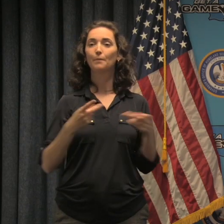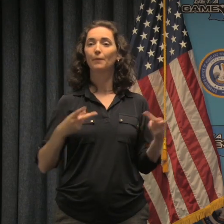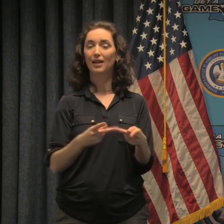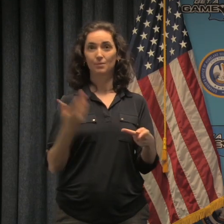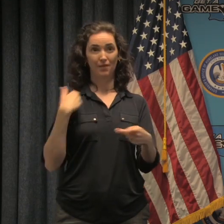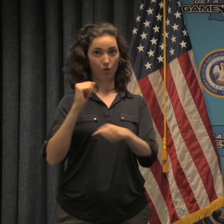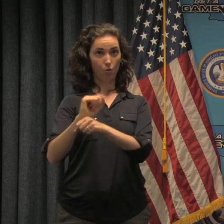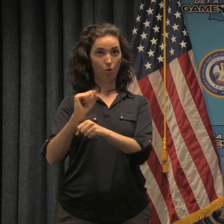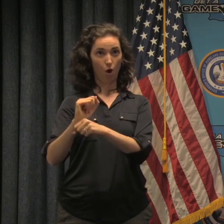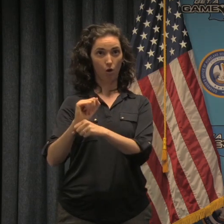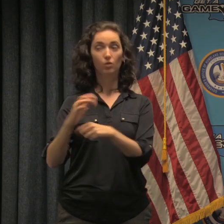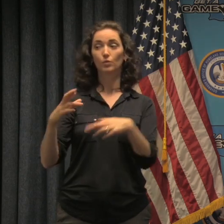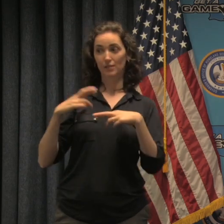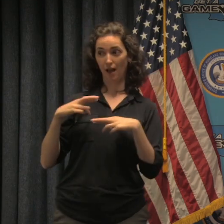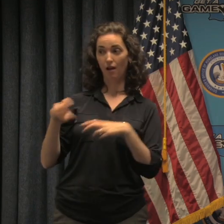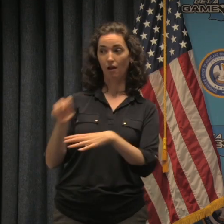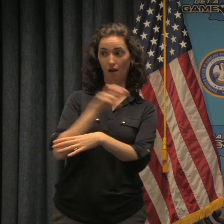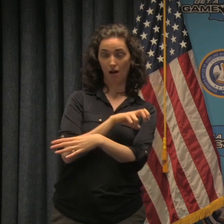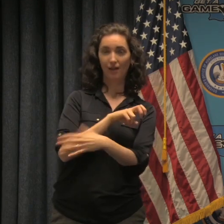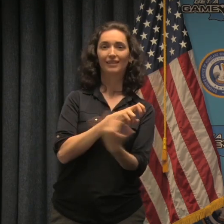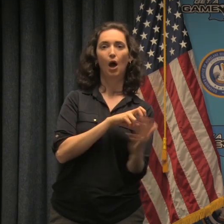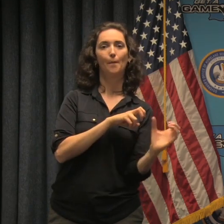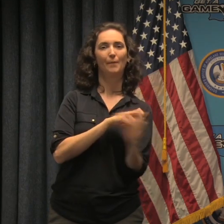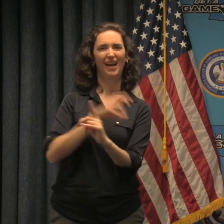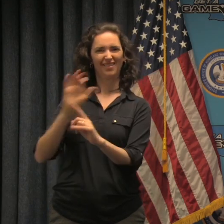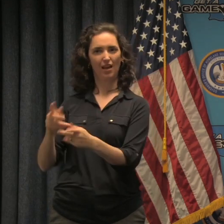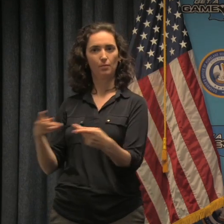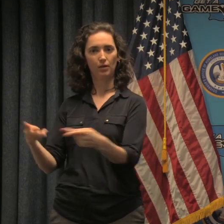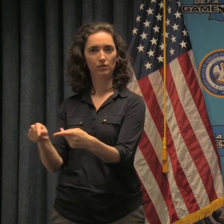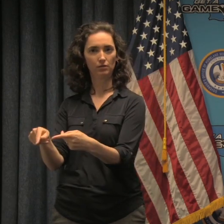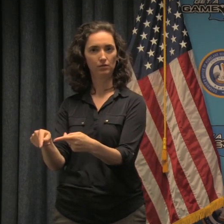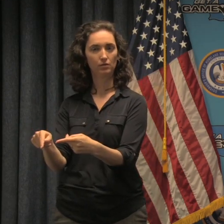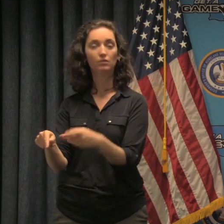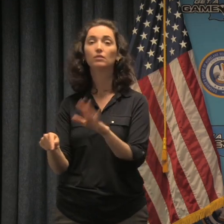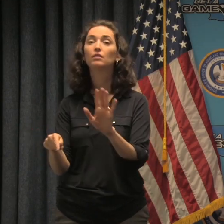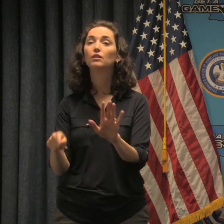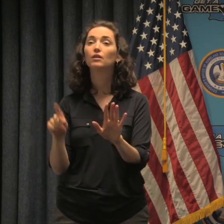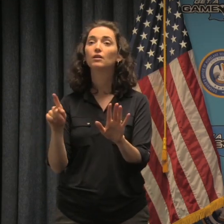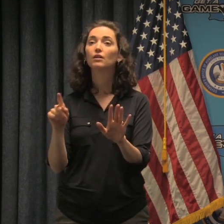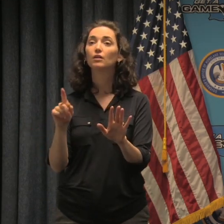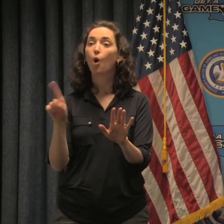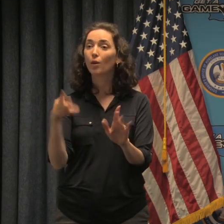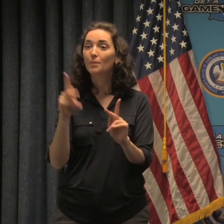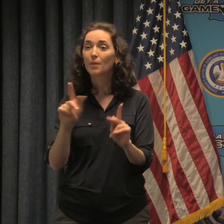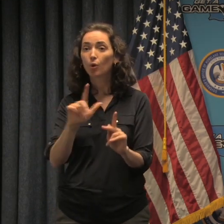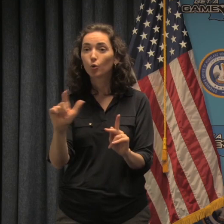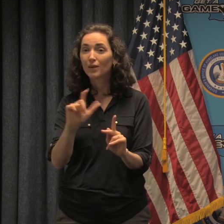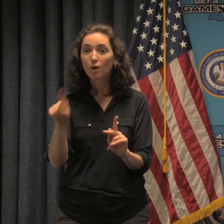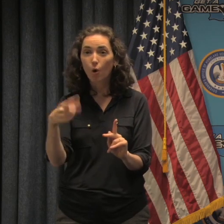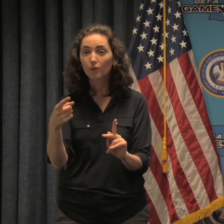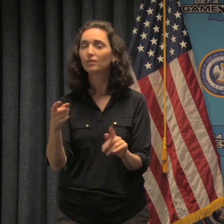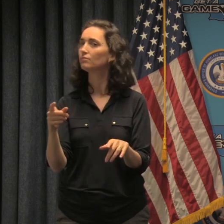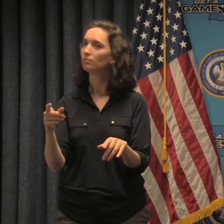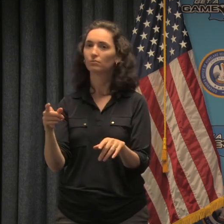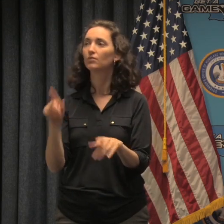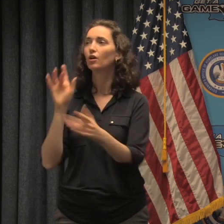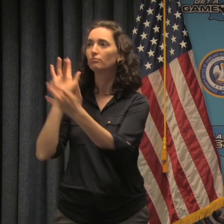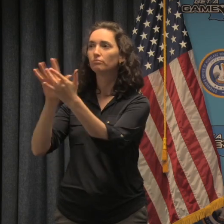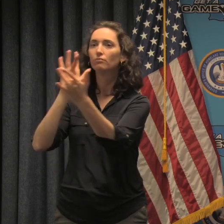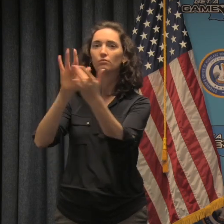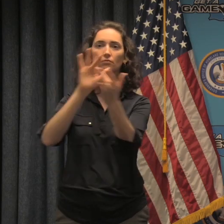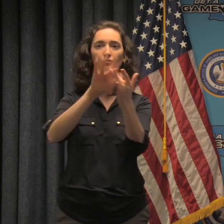worked. And we are not just asking for people to come in from Louisiana, but we're also reaching out to other